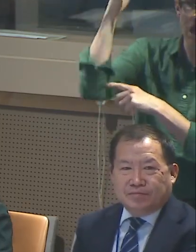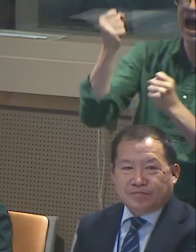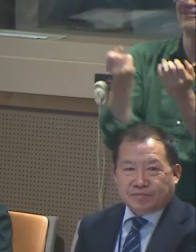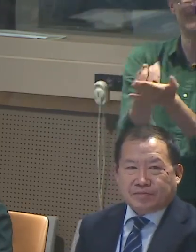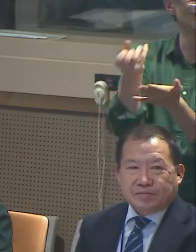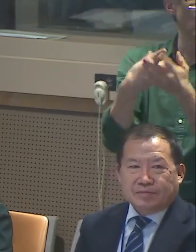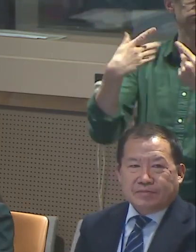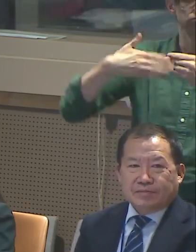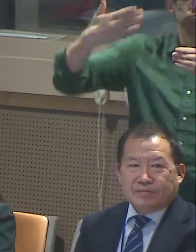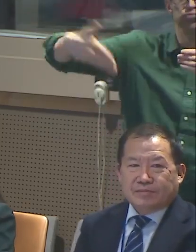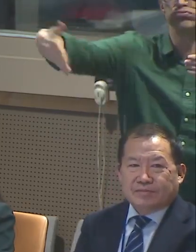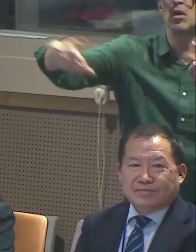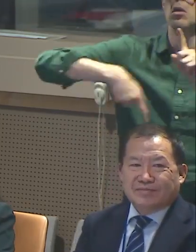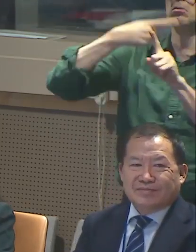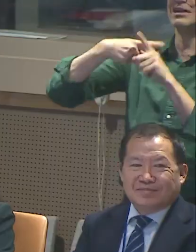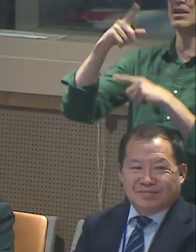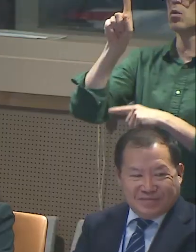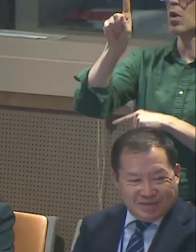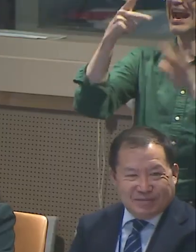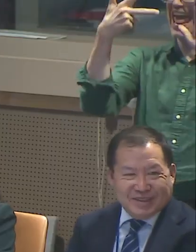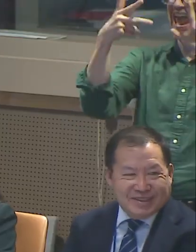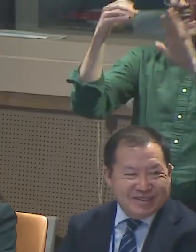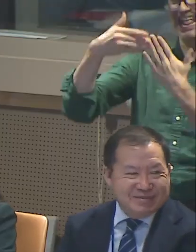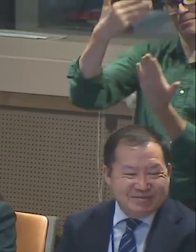180-page document. Thank you very much.